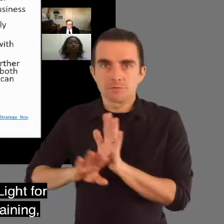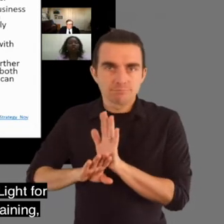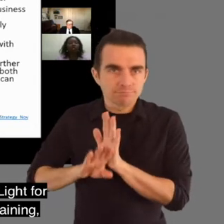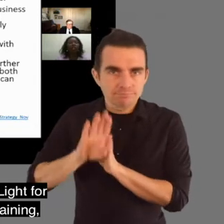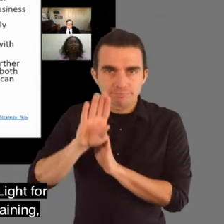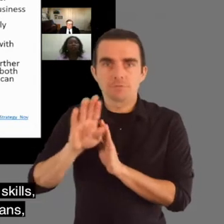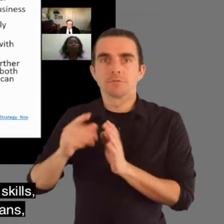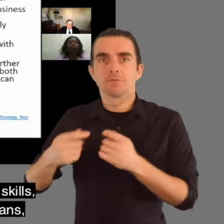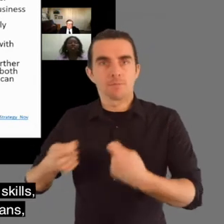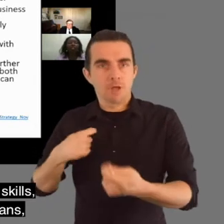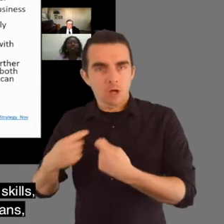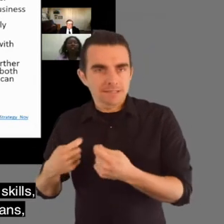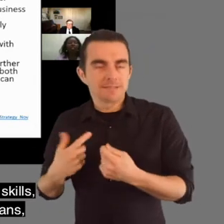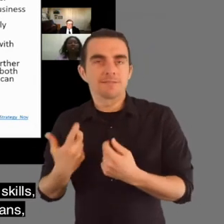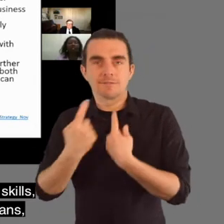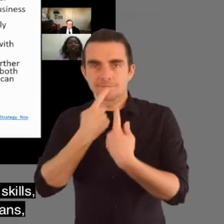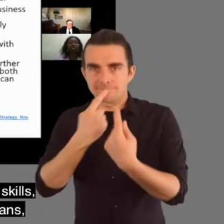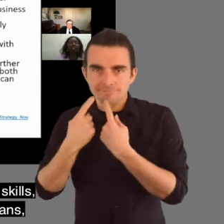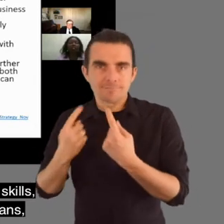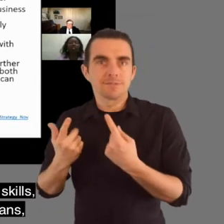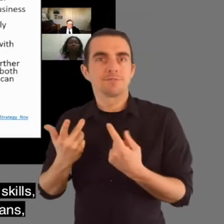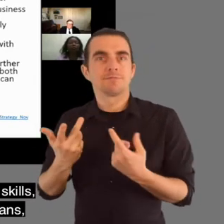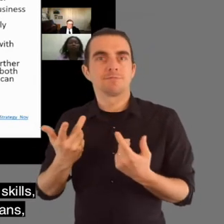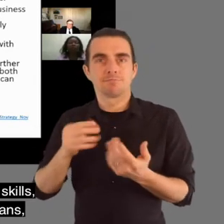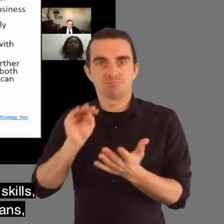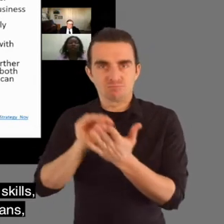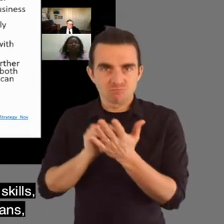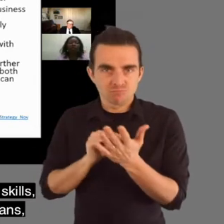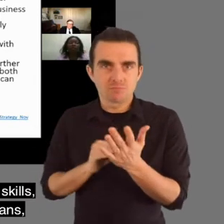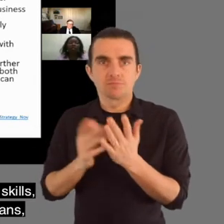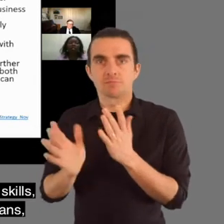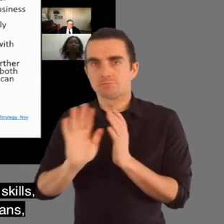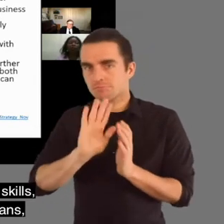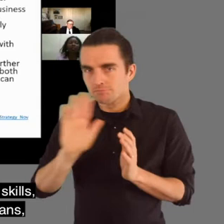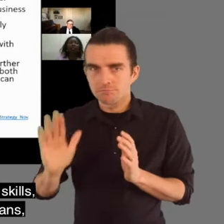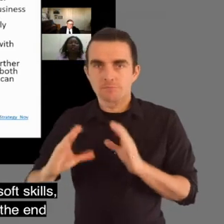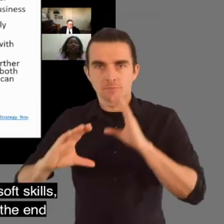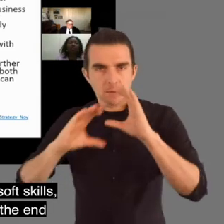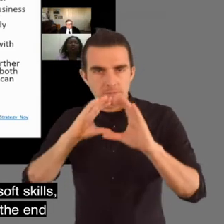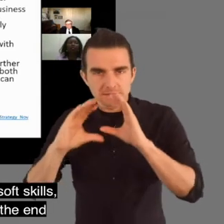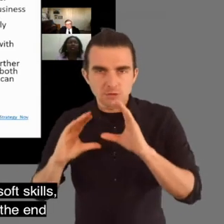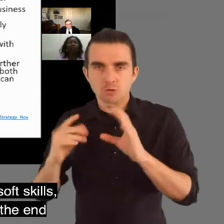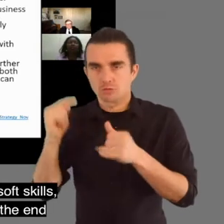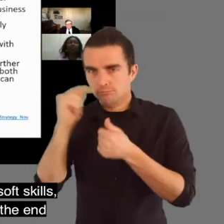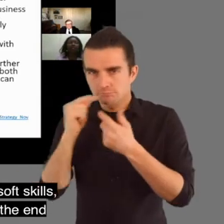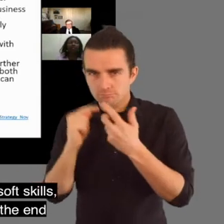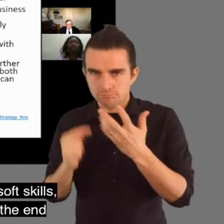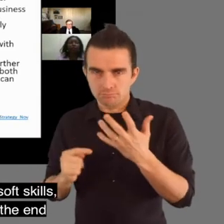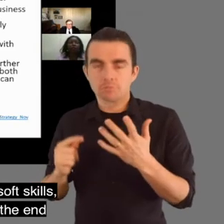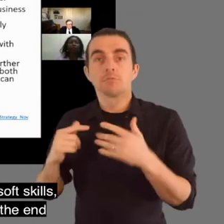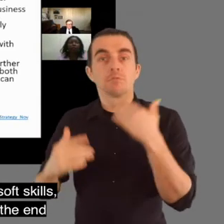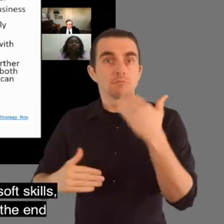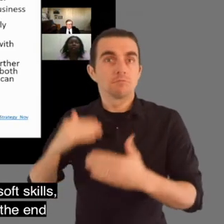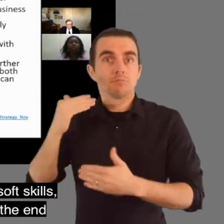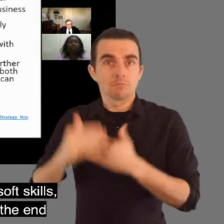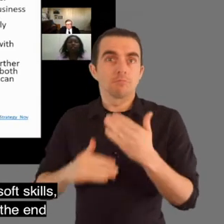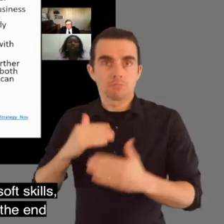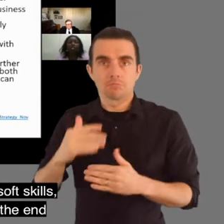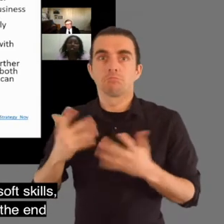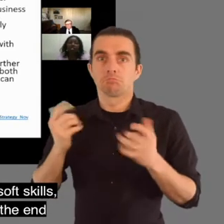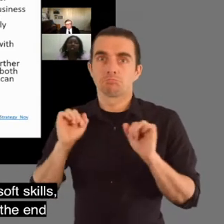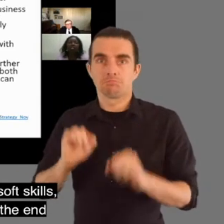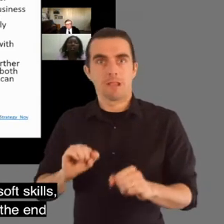the training, the business skills, the writing skills, developing marketing plans, customer service, bookkeeping,